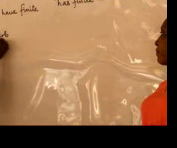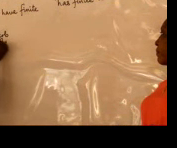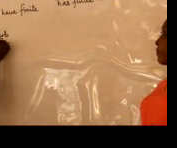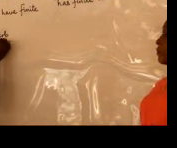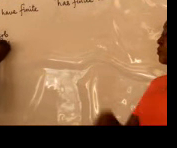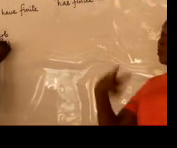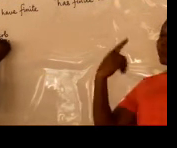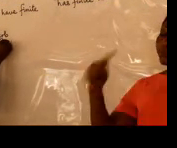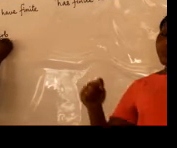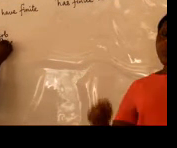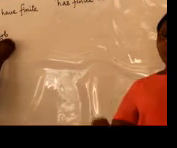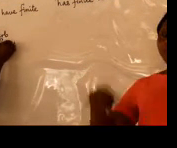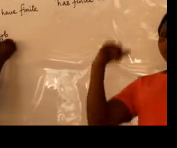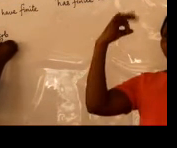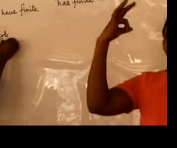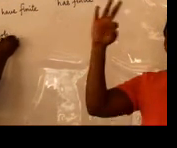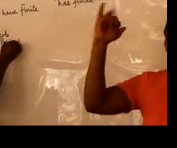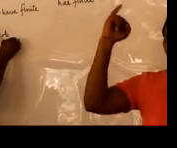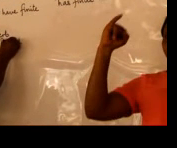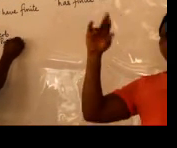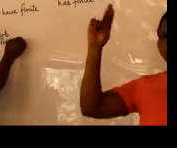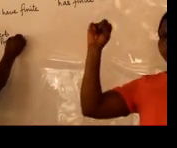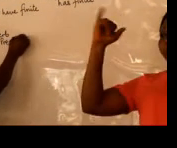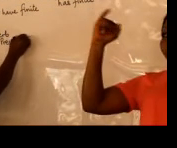present tense